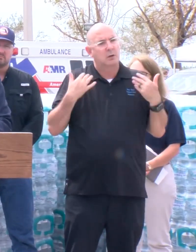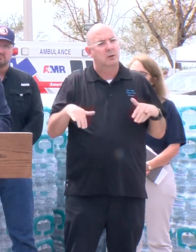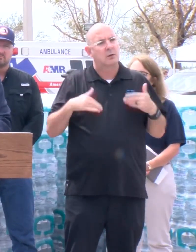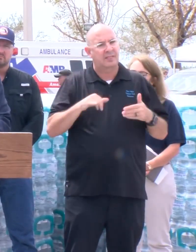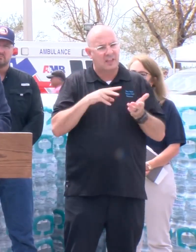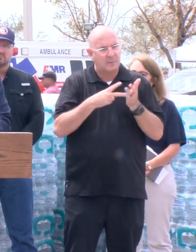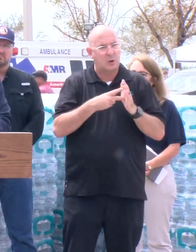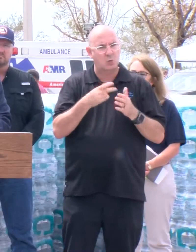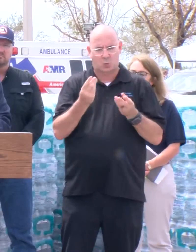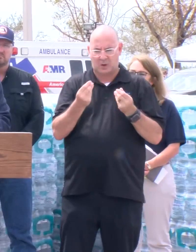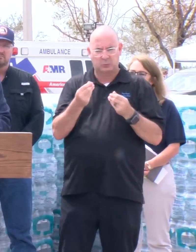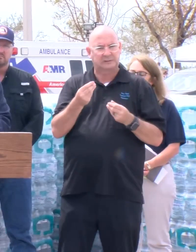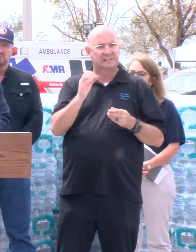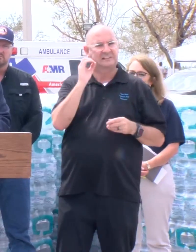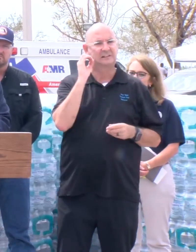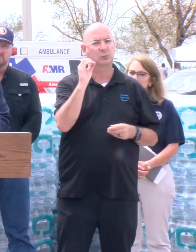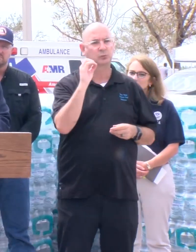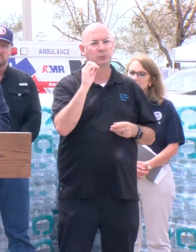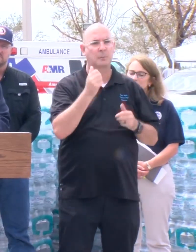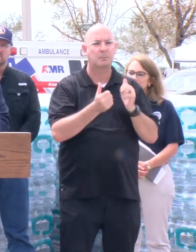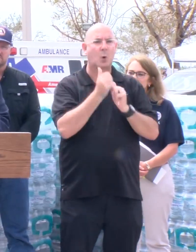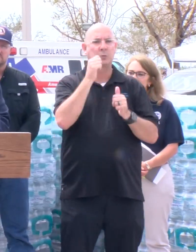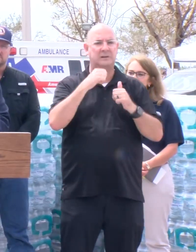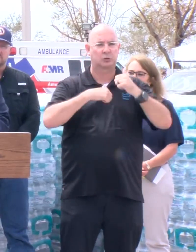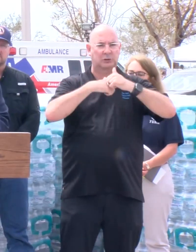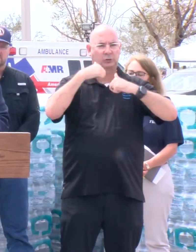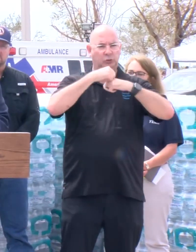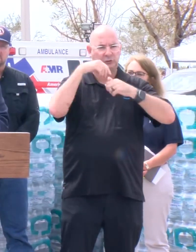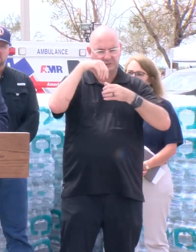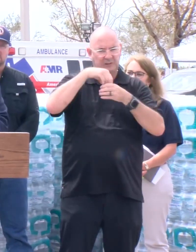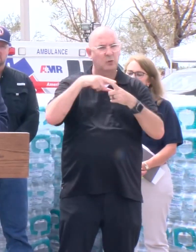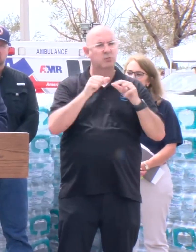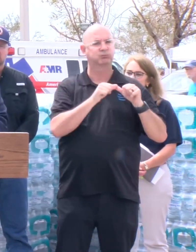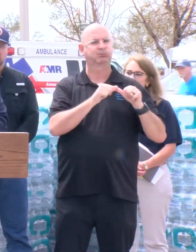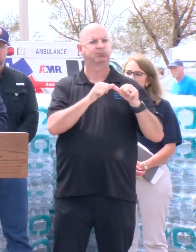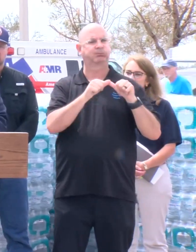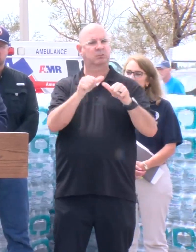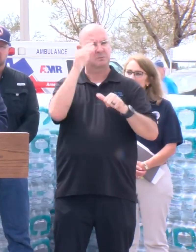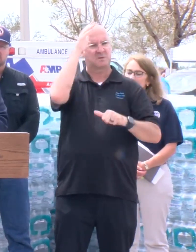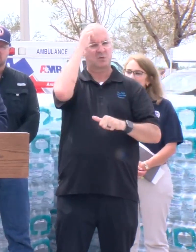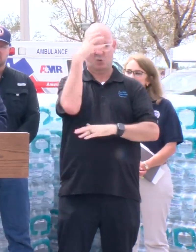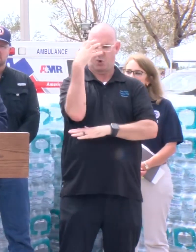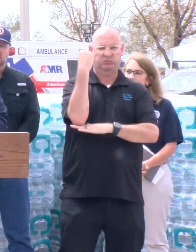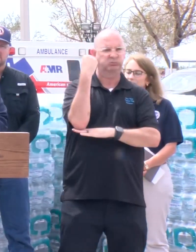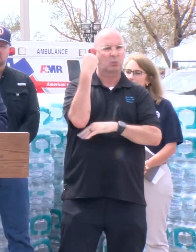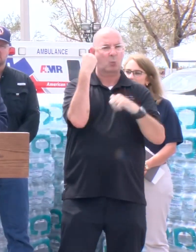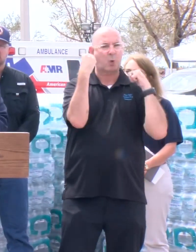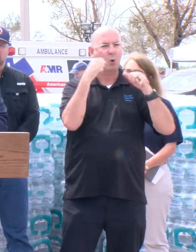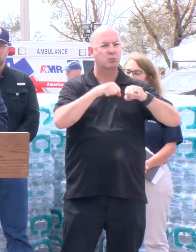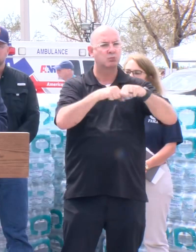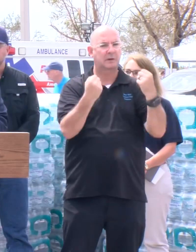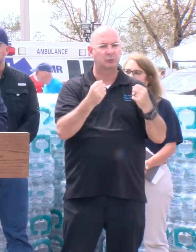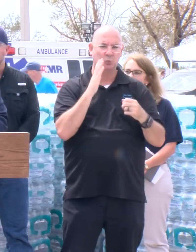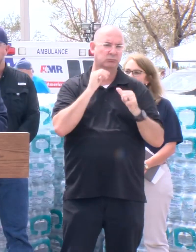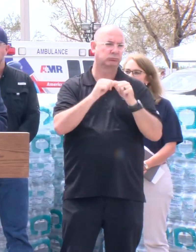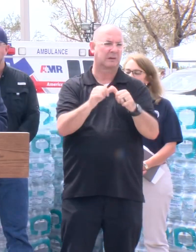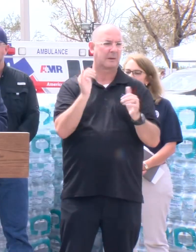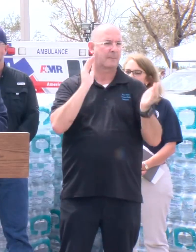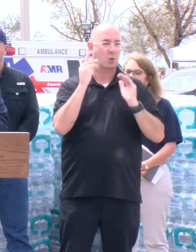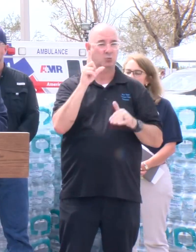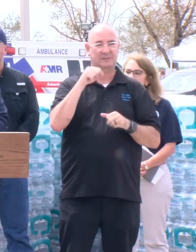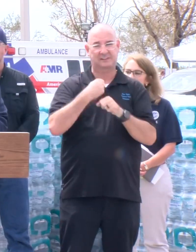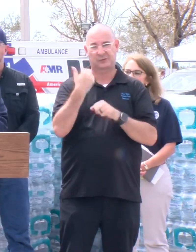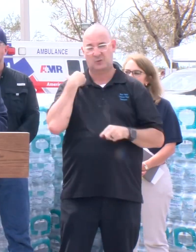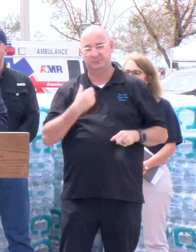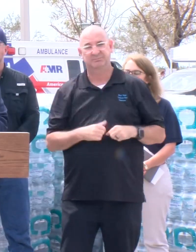infrastructure withstood. That probably wouldn't have been true 20 years ago. So these things are really meaningful to not only help people get back on their feet, help